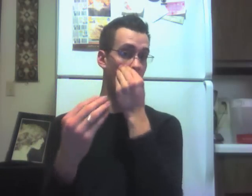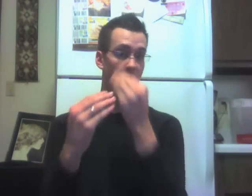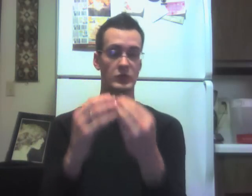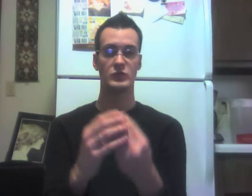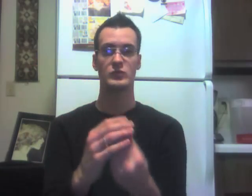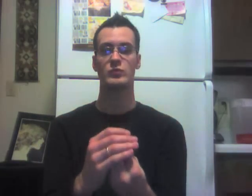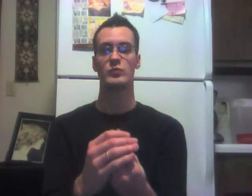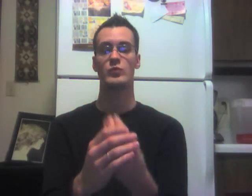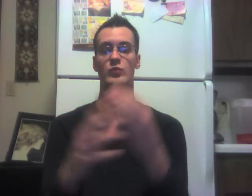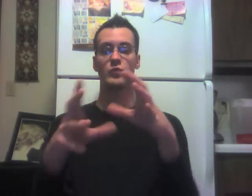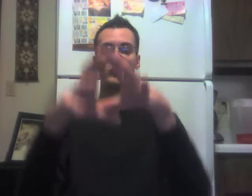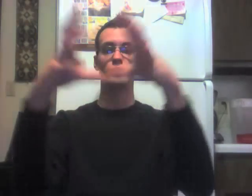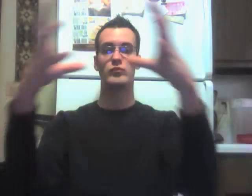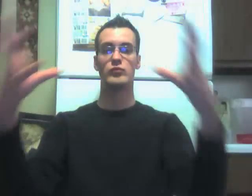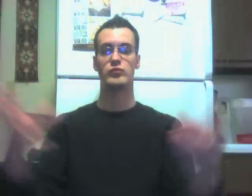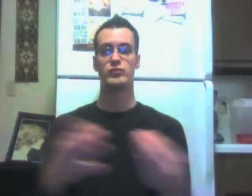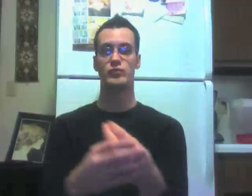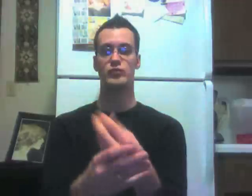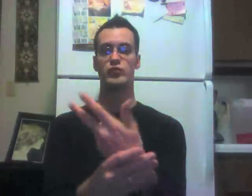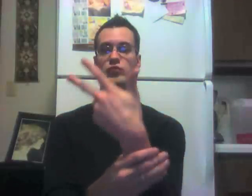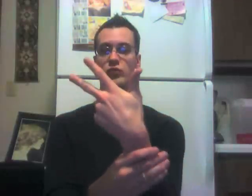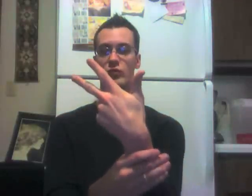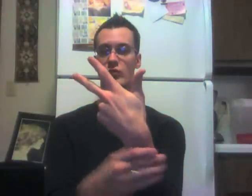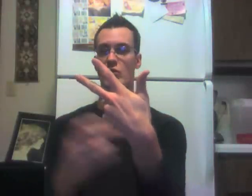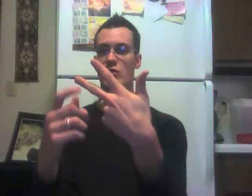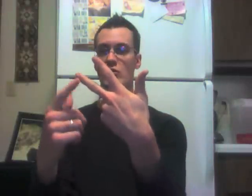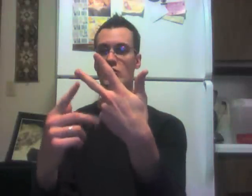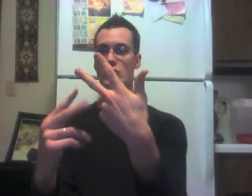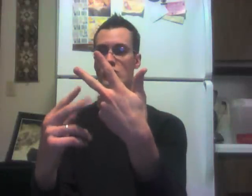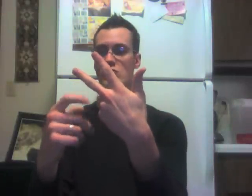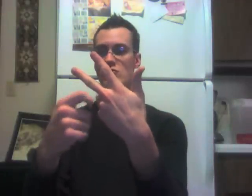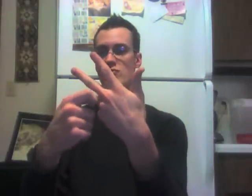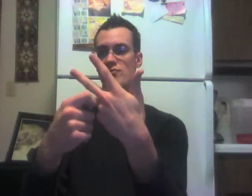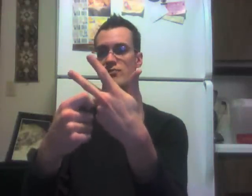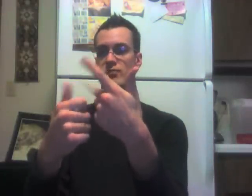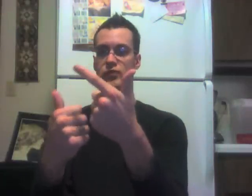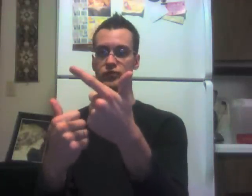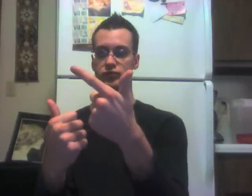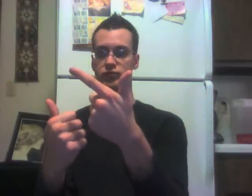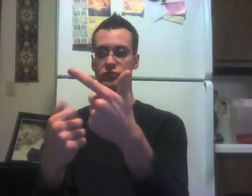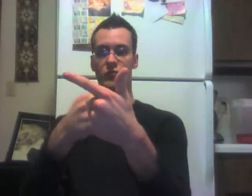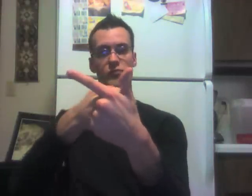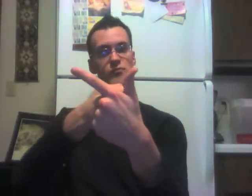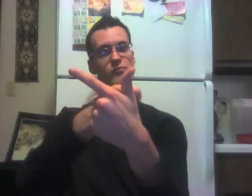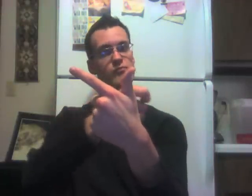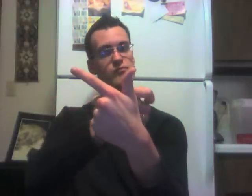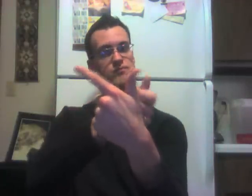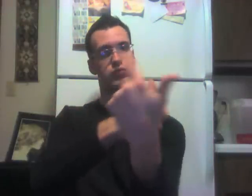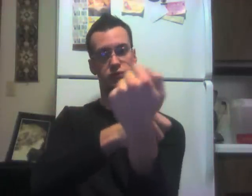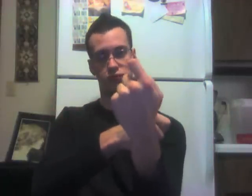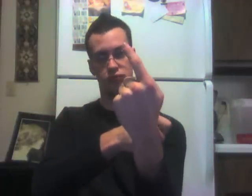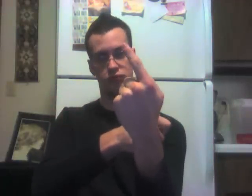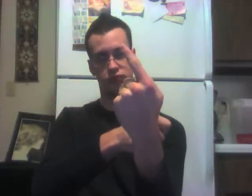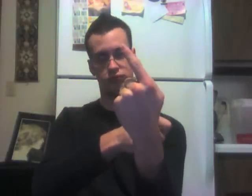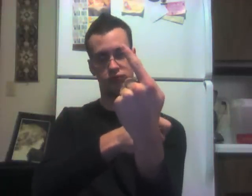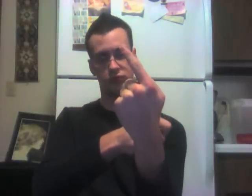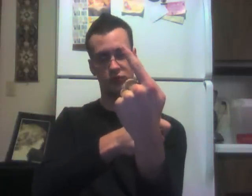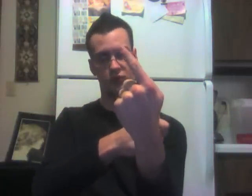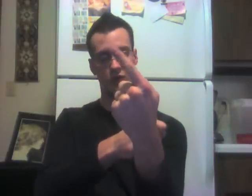to a stem. If you snap off 2 of the 3 buds, the plant will direct its energy into the one remaining